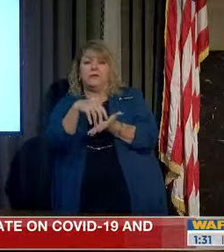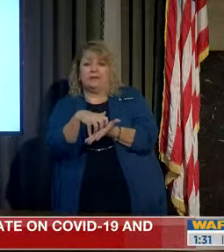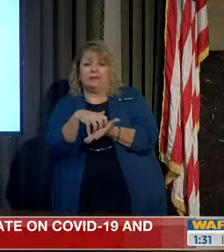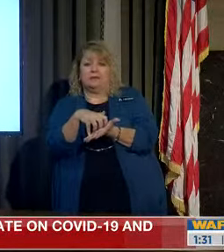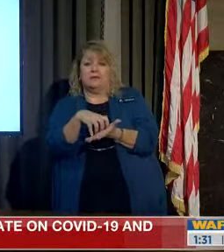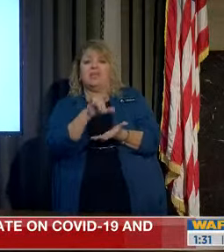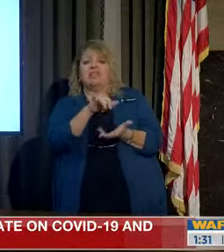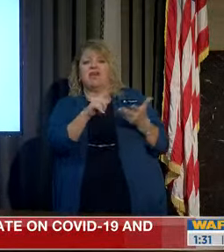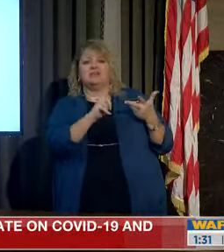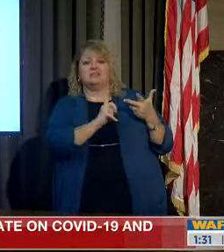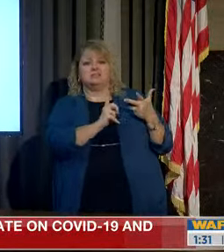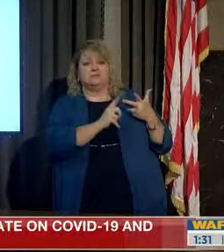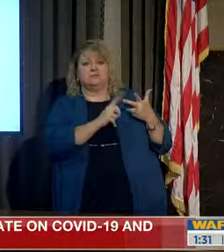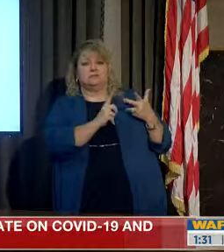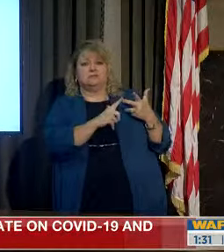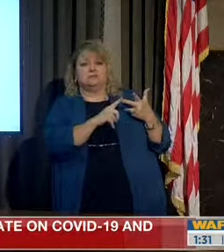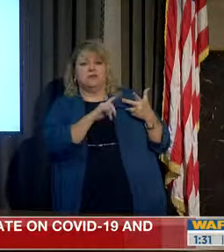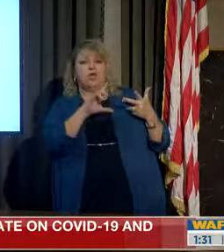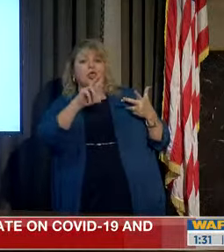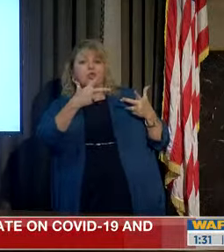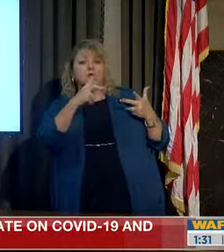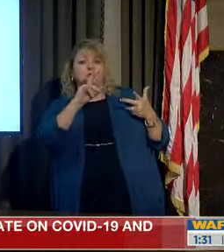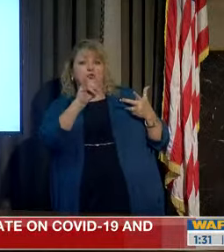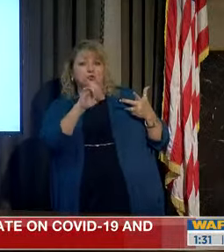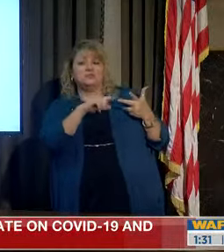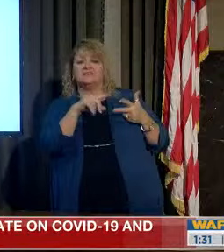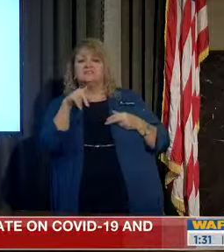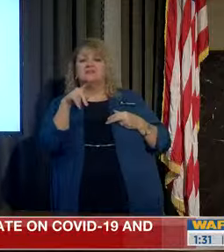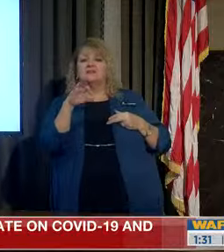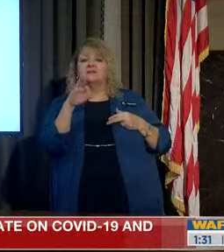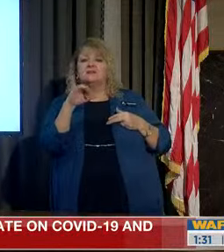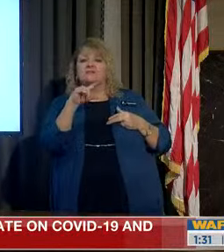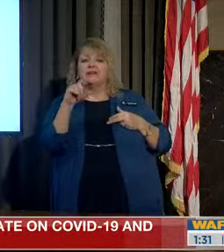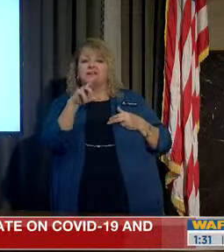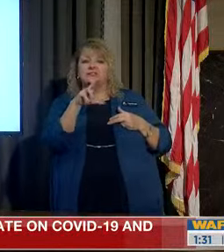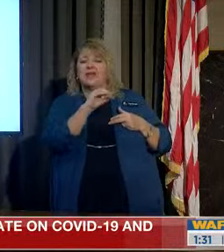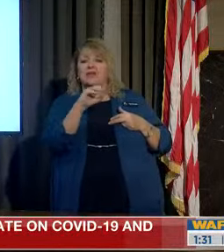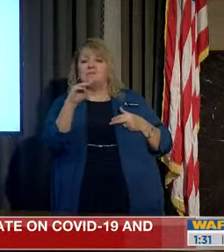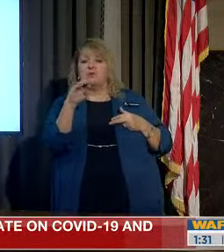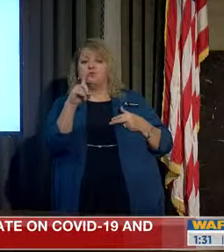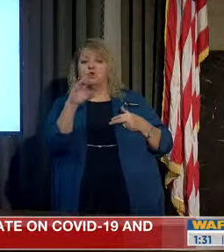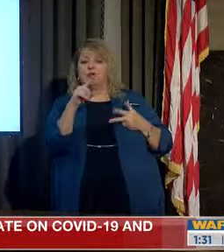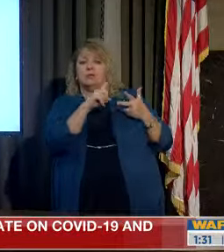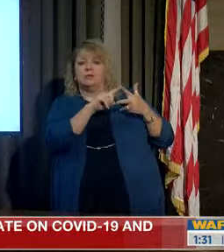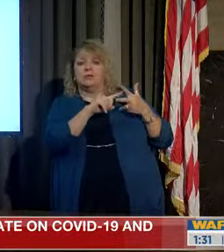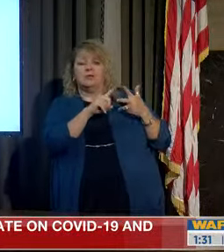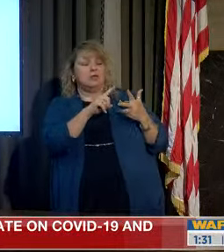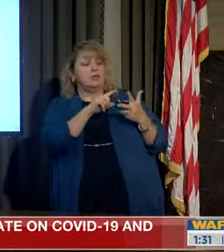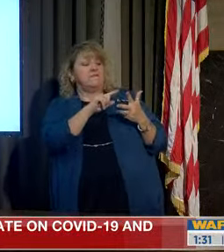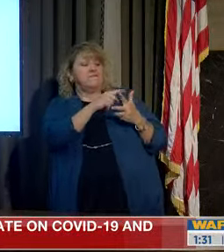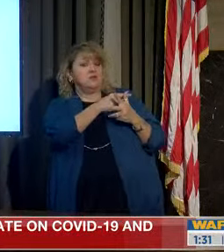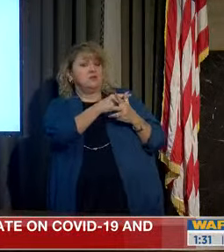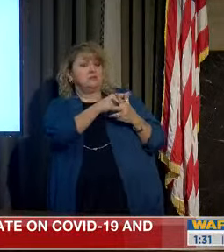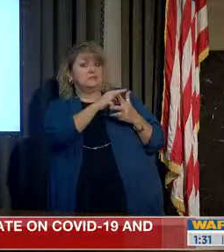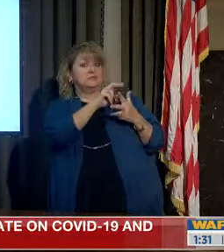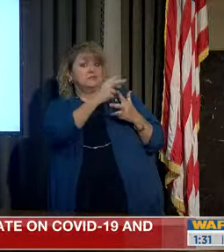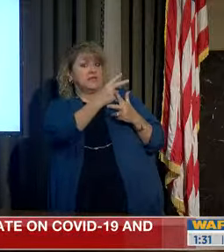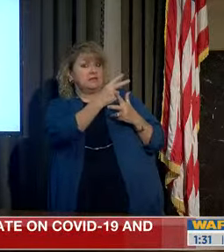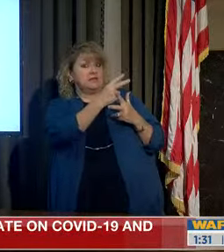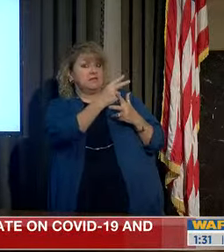got Pfizer and Moderna, and they're advised to get that 3rd dose up a month or longer after their 2nd dose. That's nothing